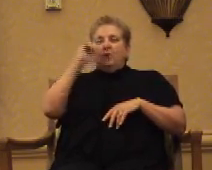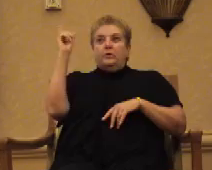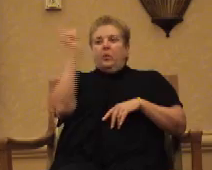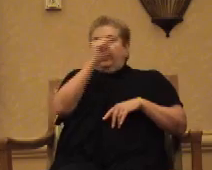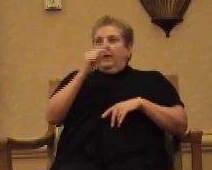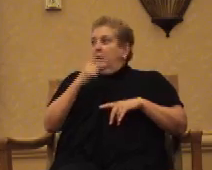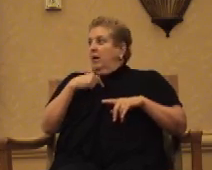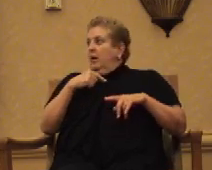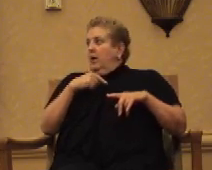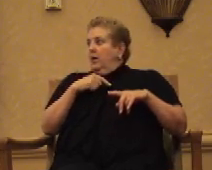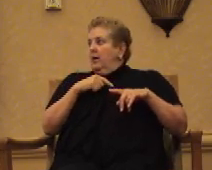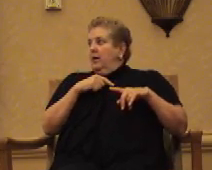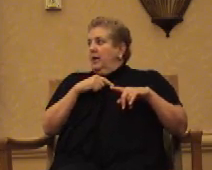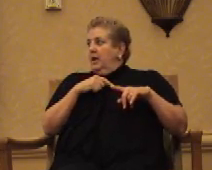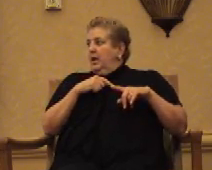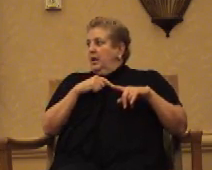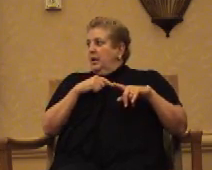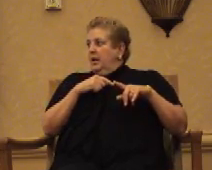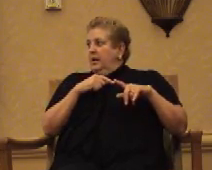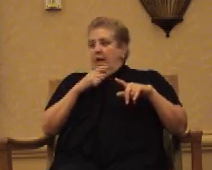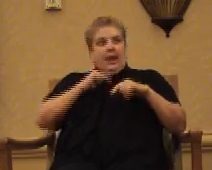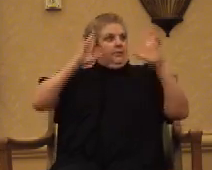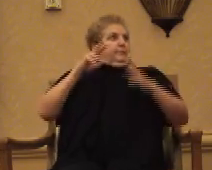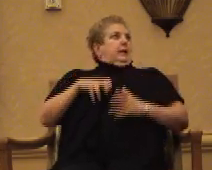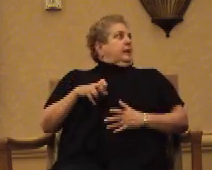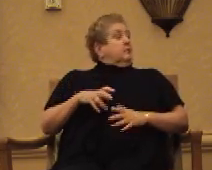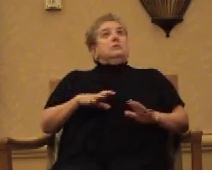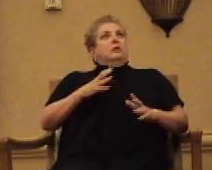and I would come out of my skin. Oh my God.